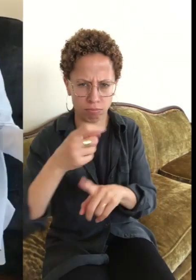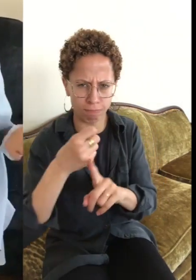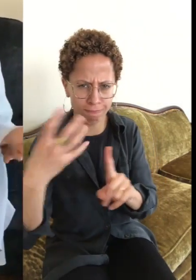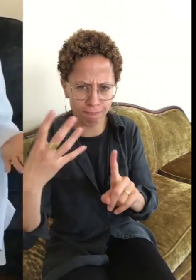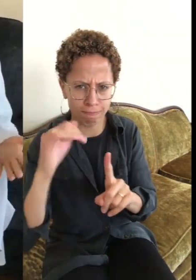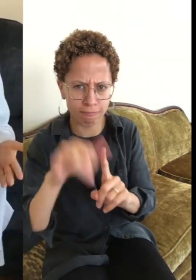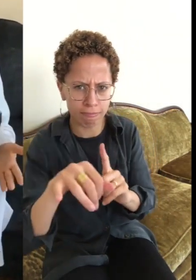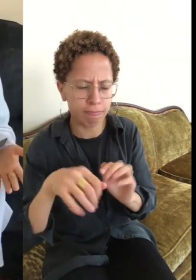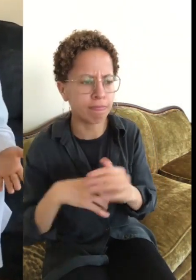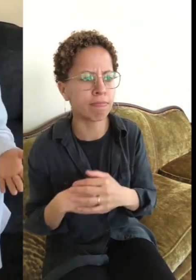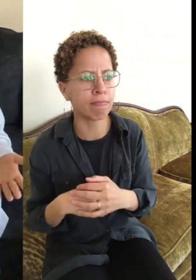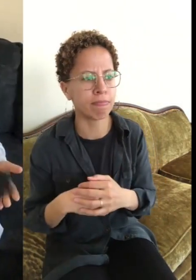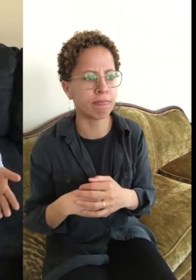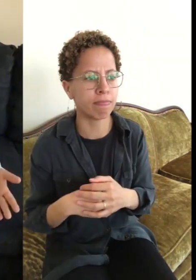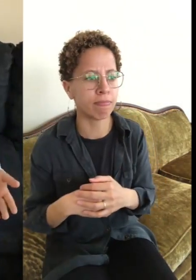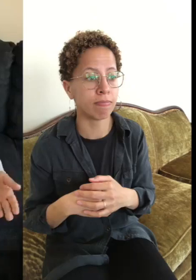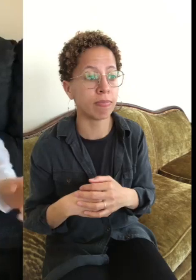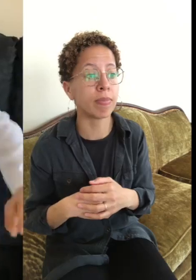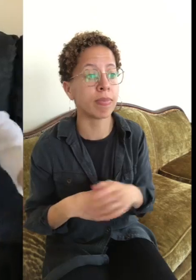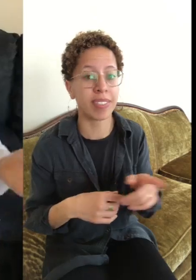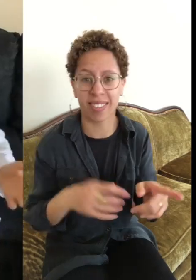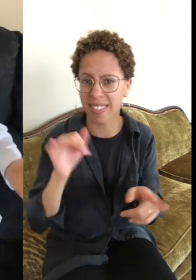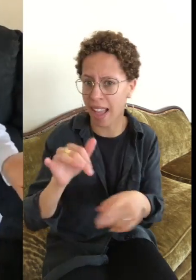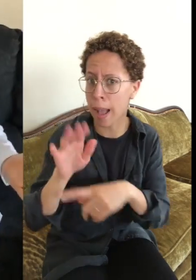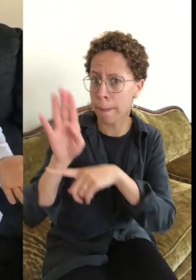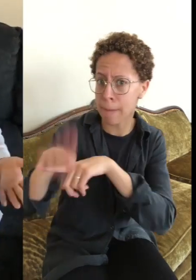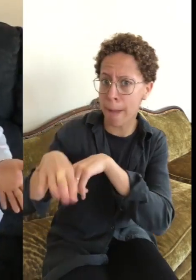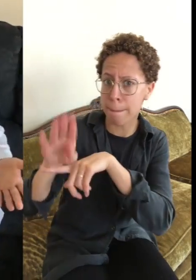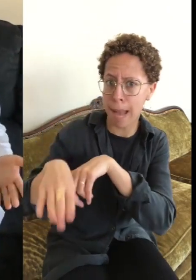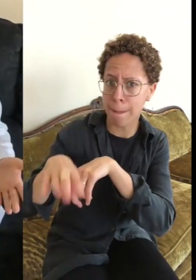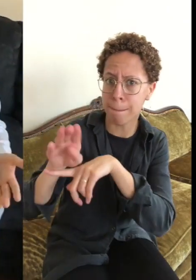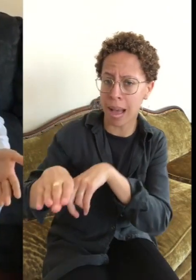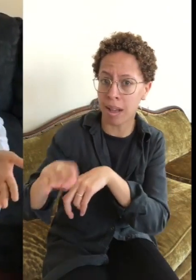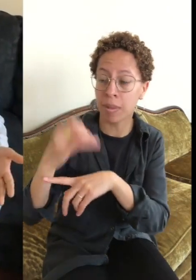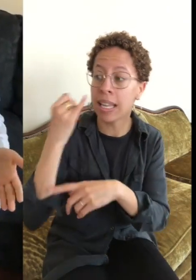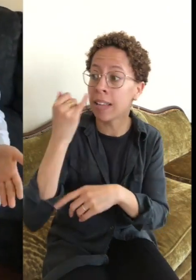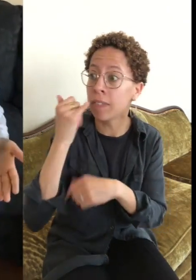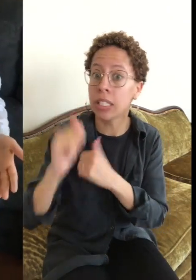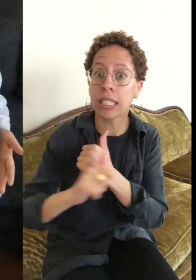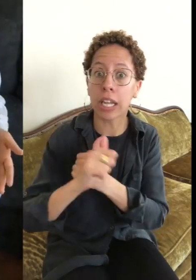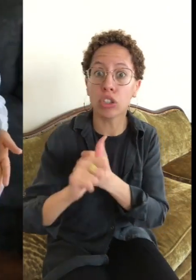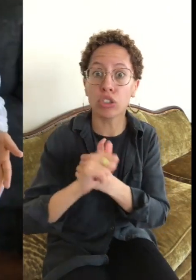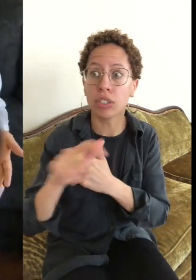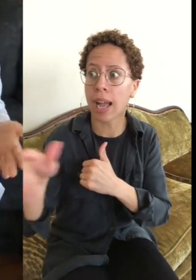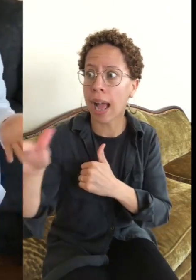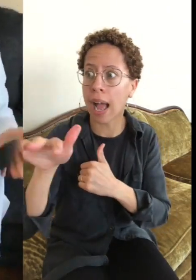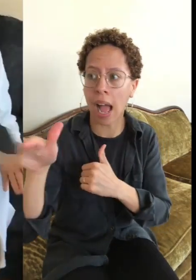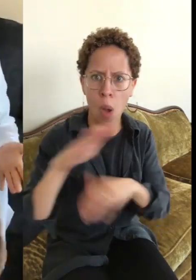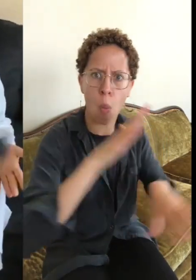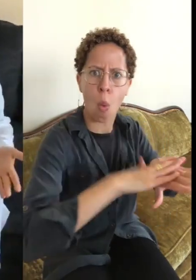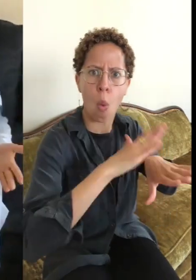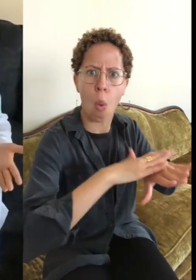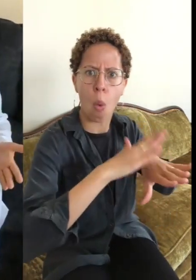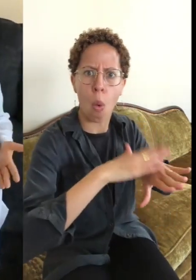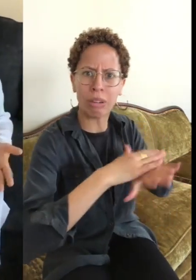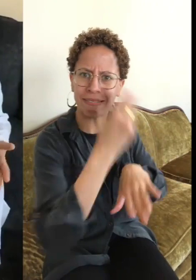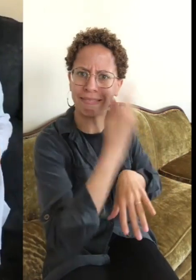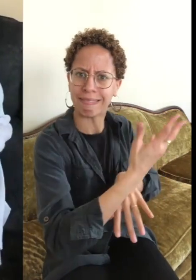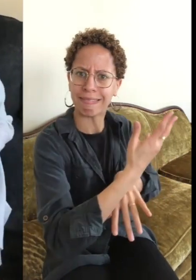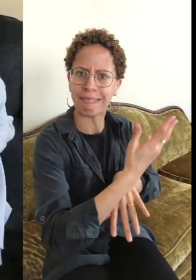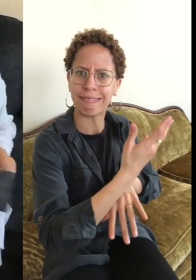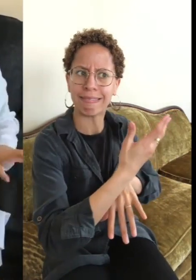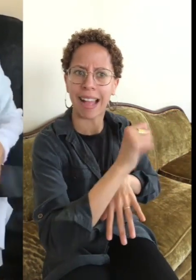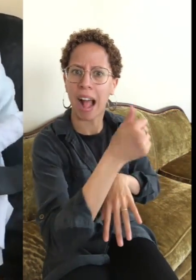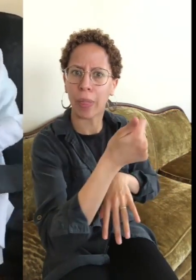It does this so when there's danger it can warn other beavers. That's right. Or anything else. Yeah, it warns of danger